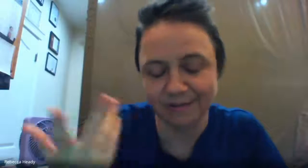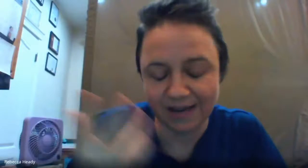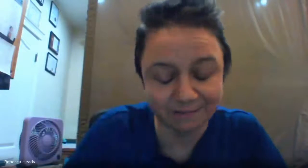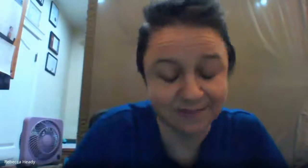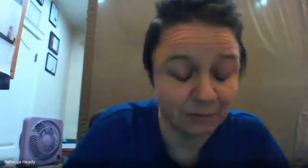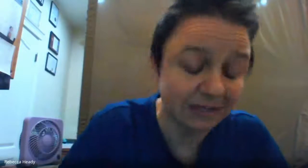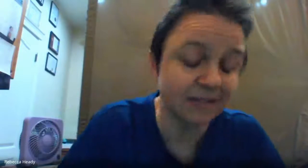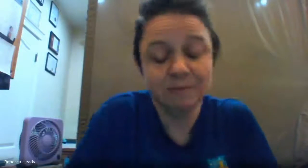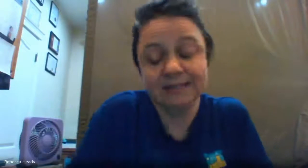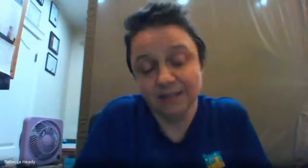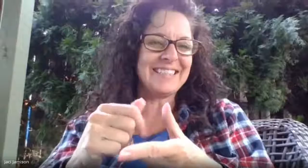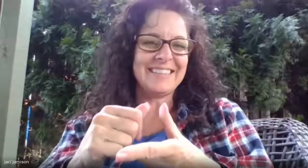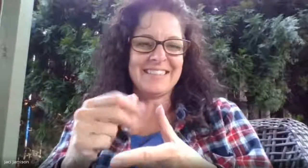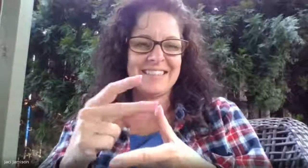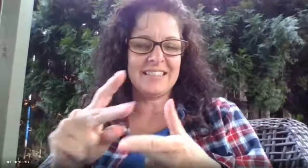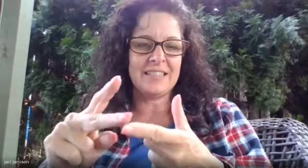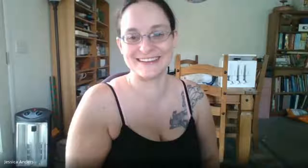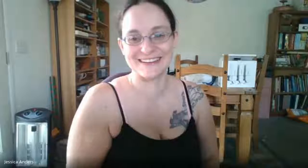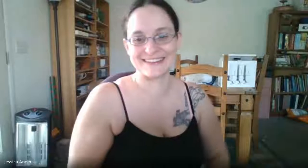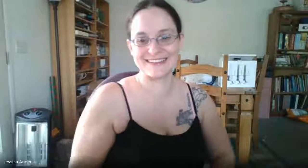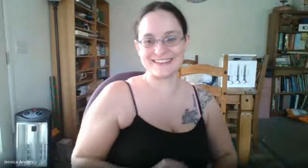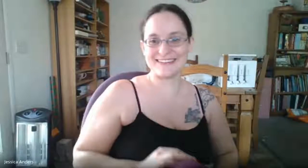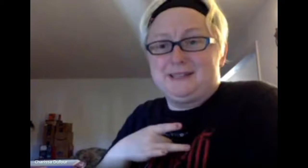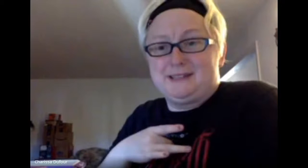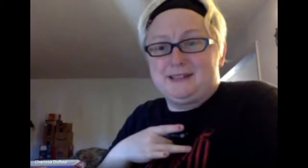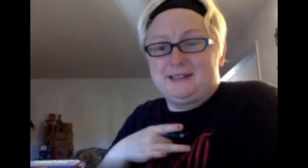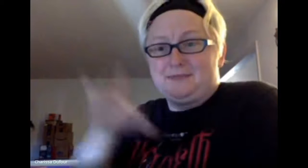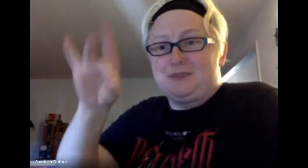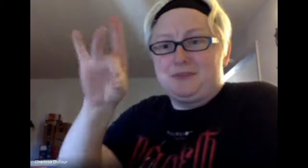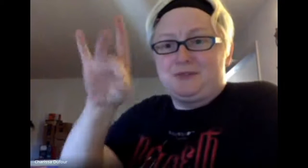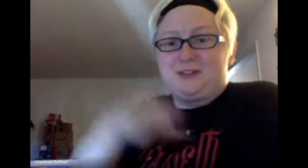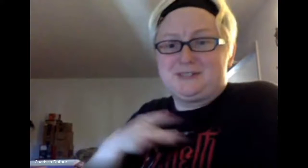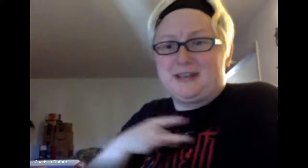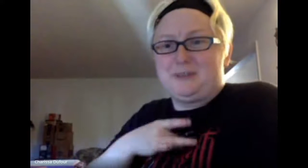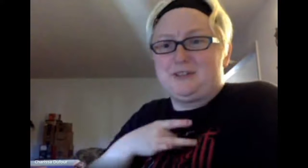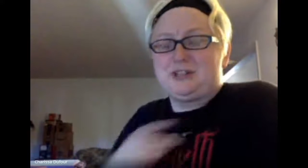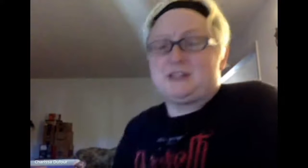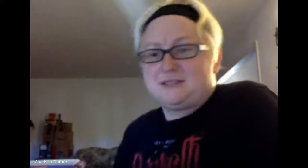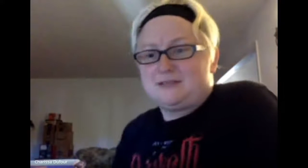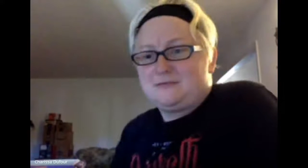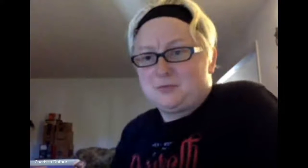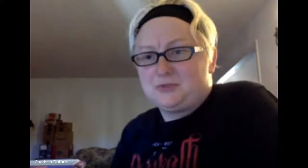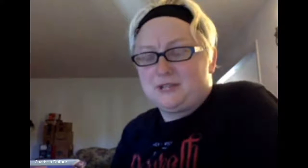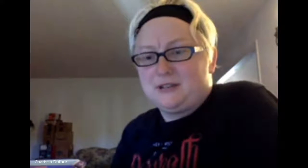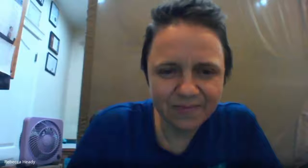Right. I've been just doing the middle finger tapping your chest for birthday. But I've Interesting.